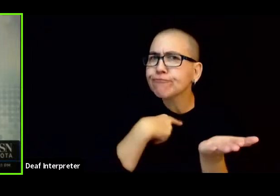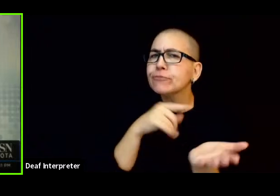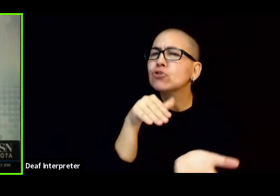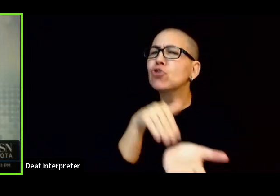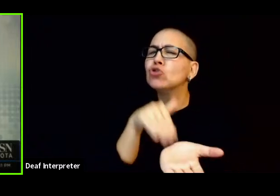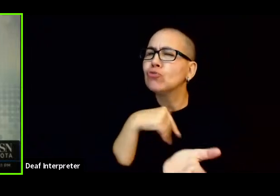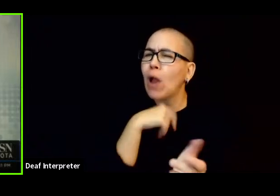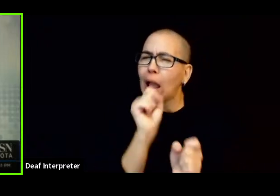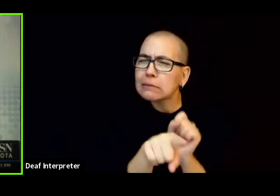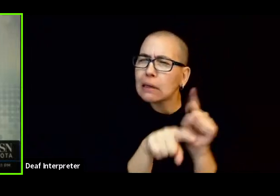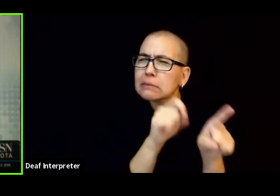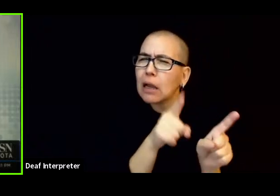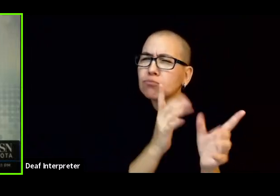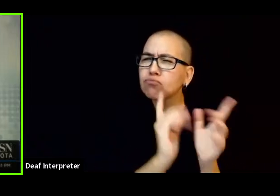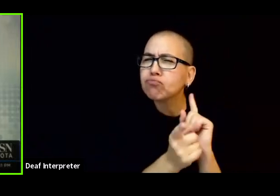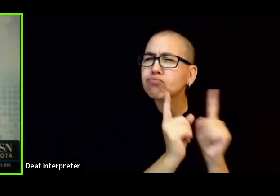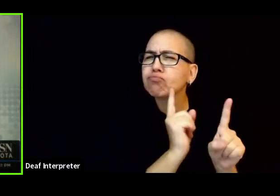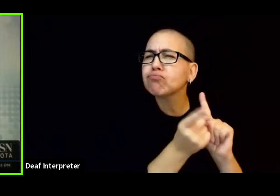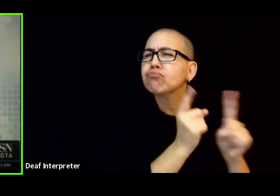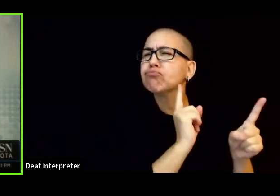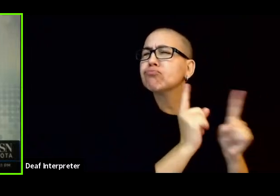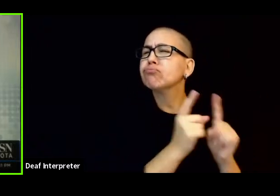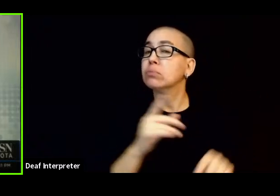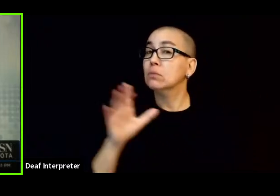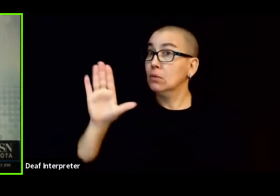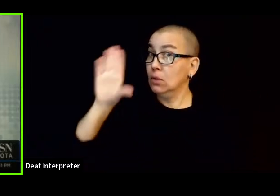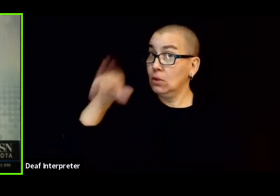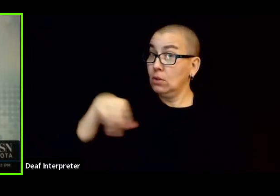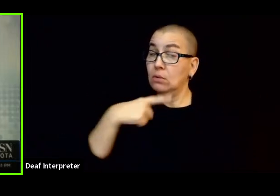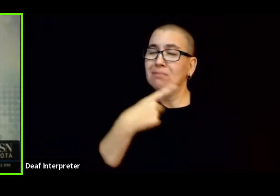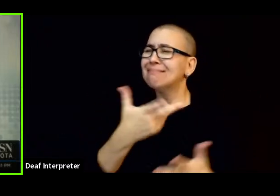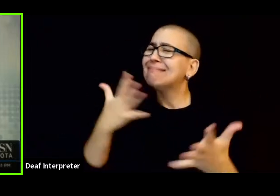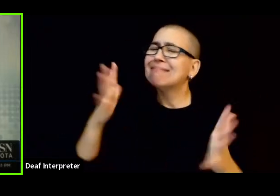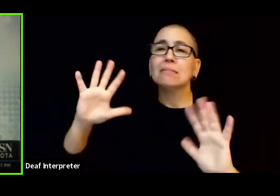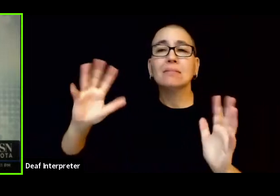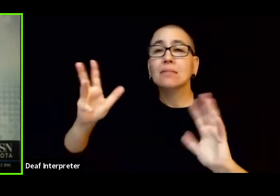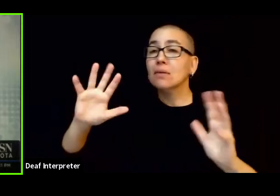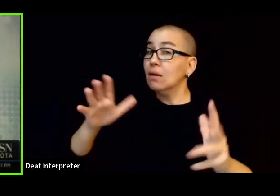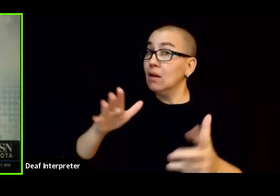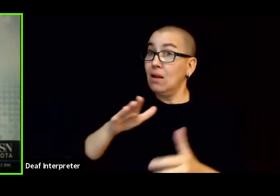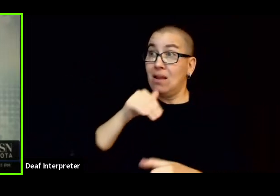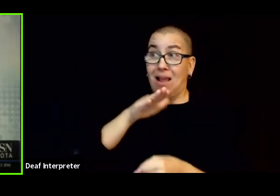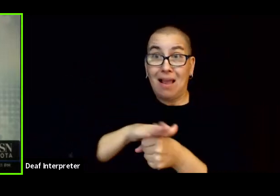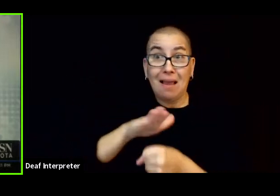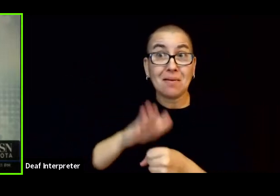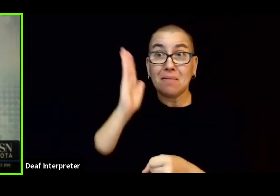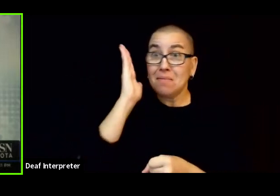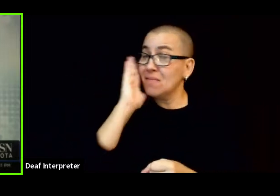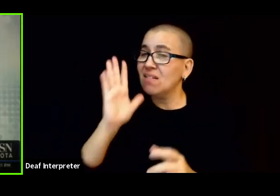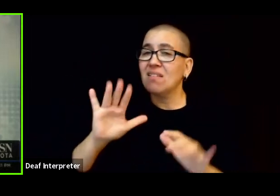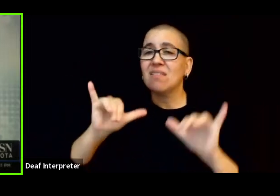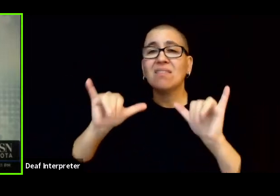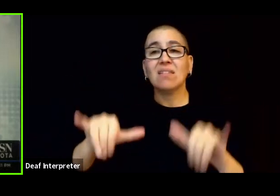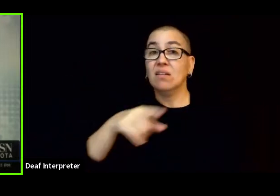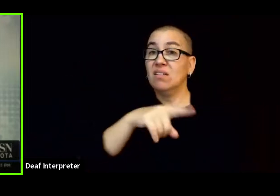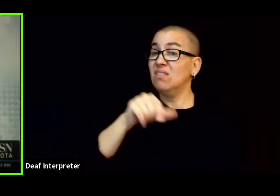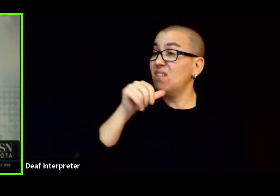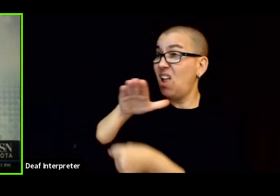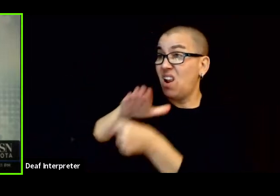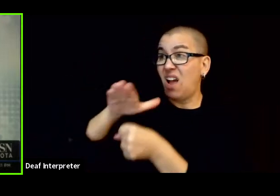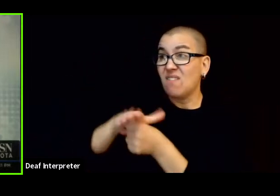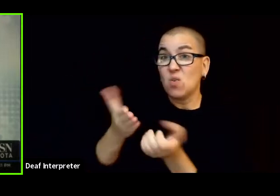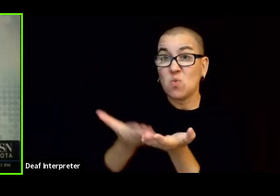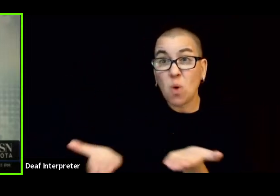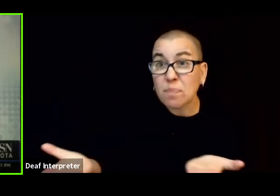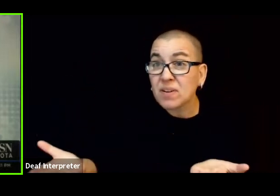that even under the very best case scenario where there are enough beds and supplies, they don't have the staff to deal with what they kind of describe as a